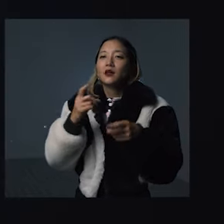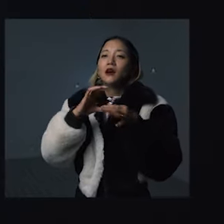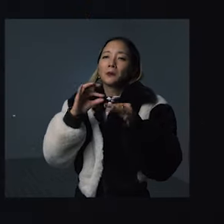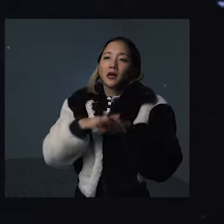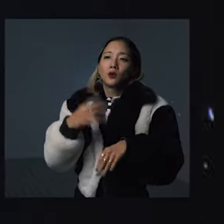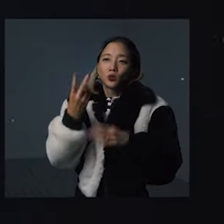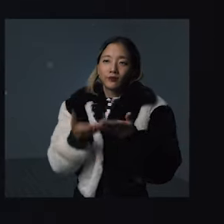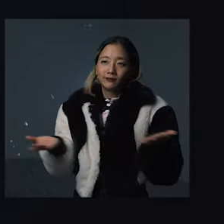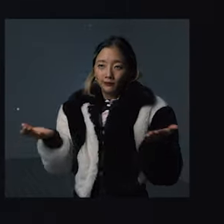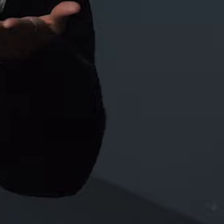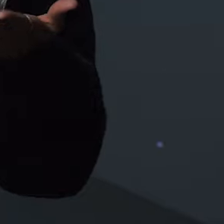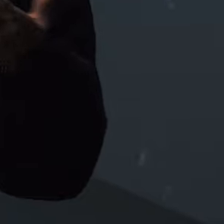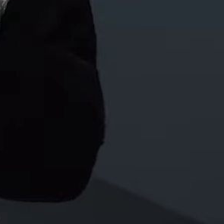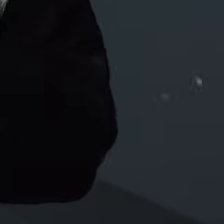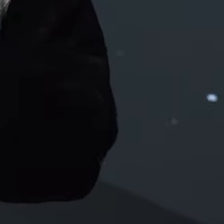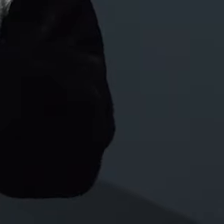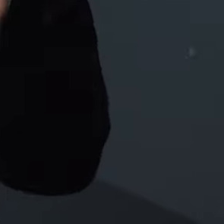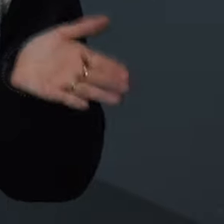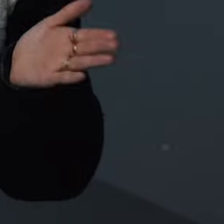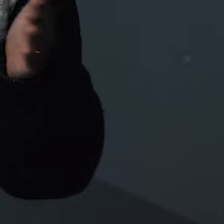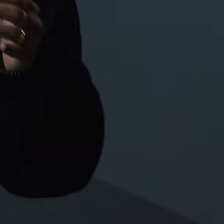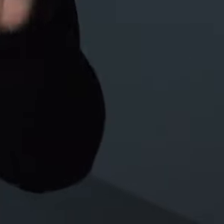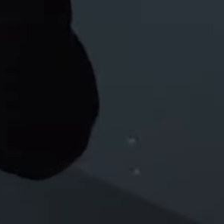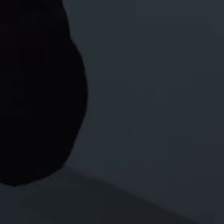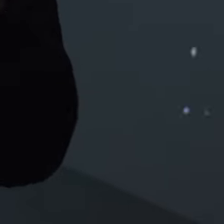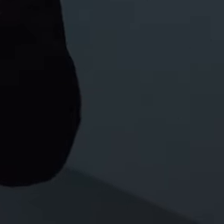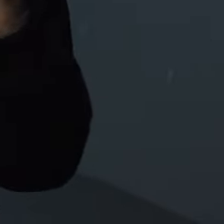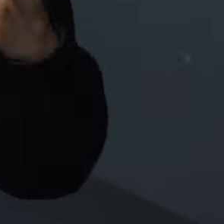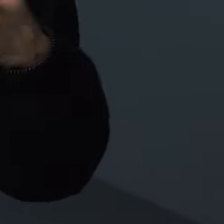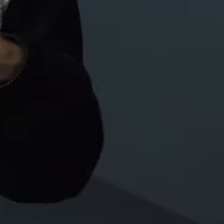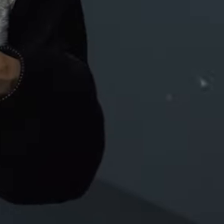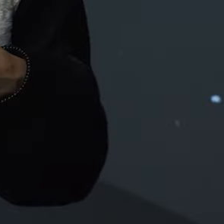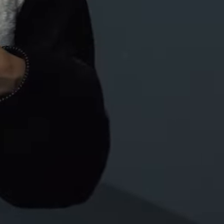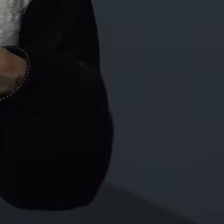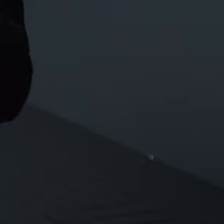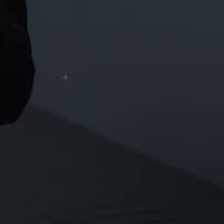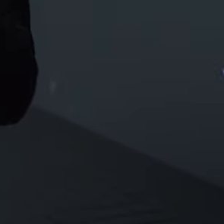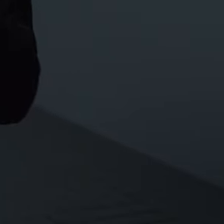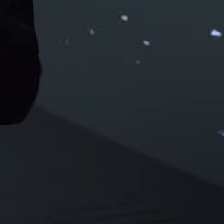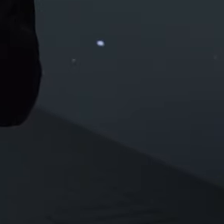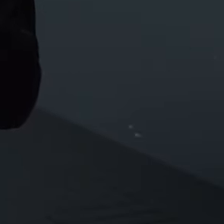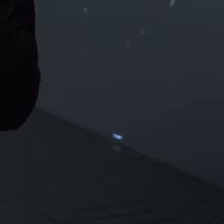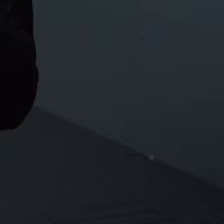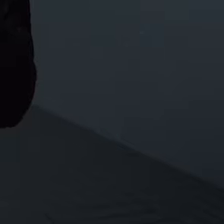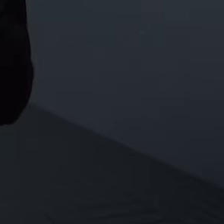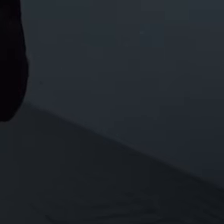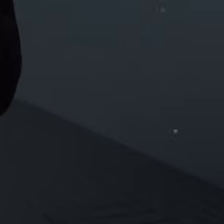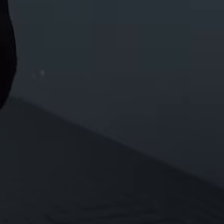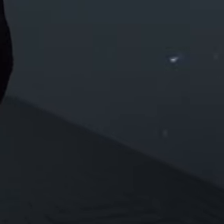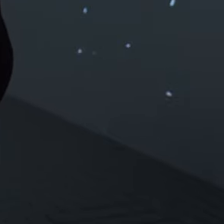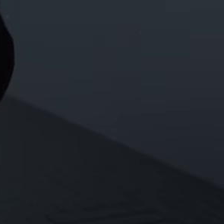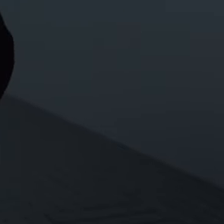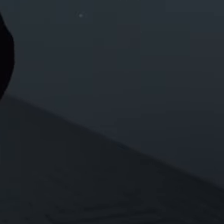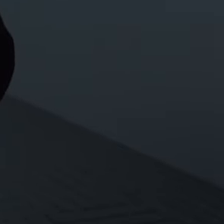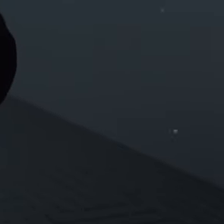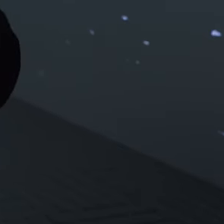actually commentary on two things. It's a commentary on how ableist society is in seeing that people in society